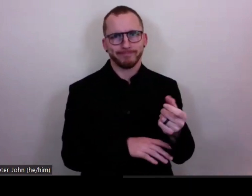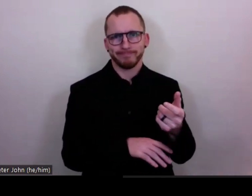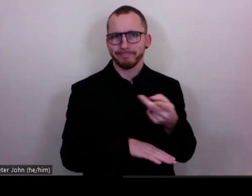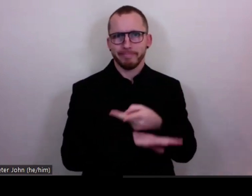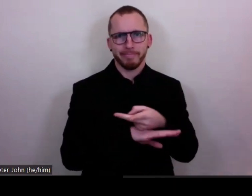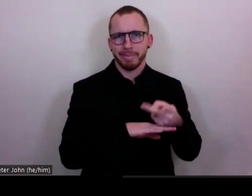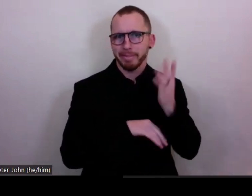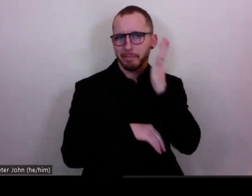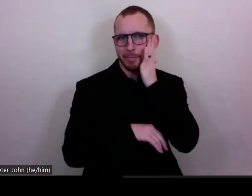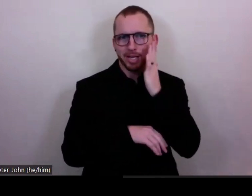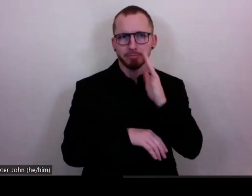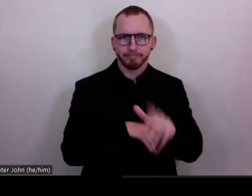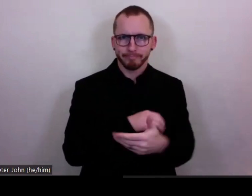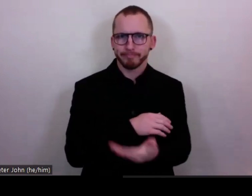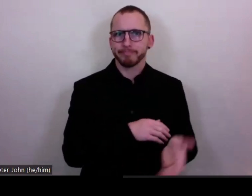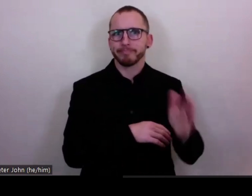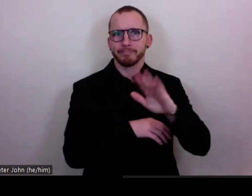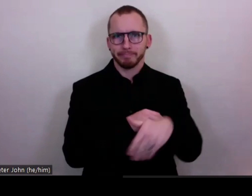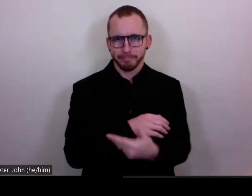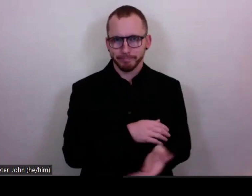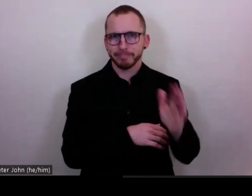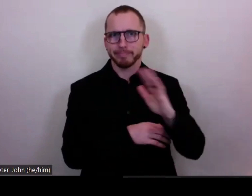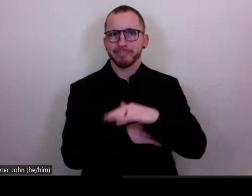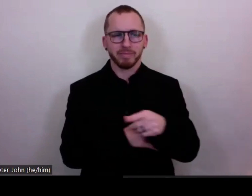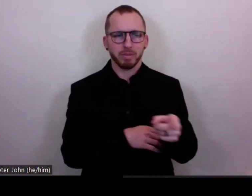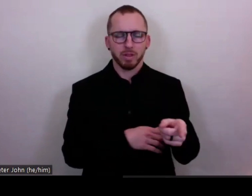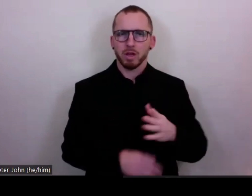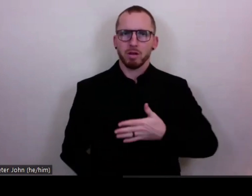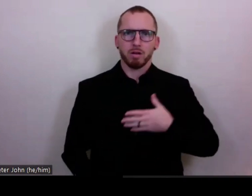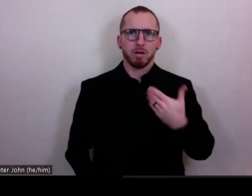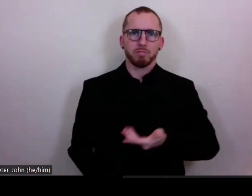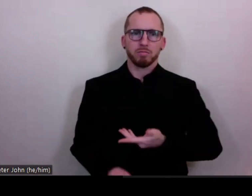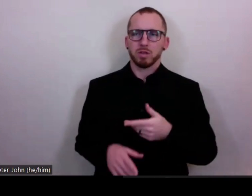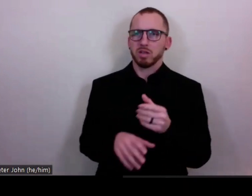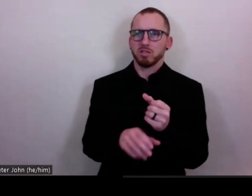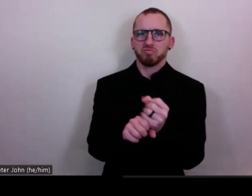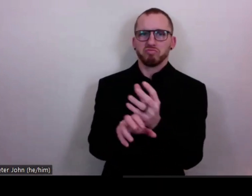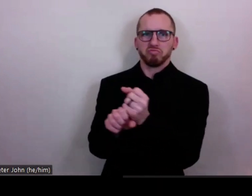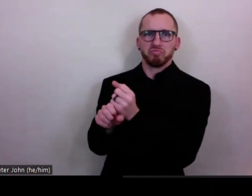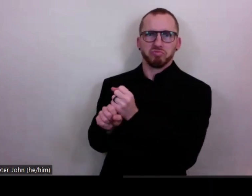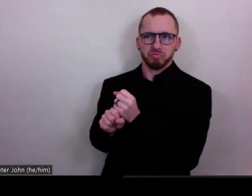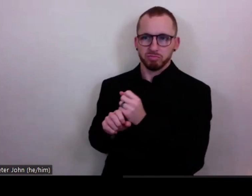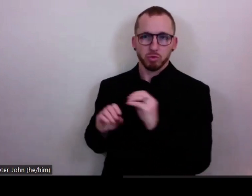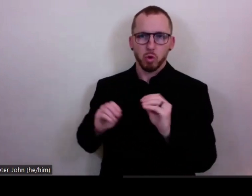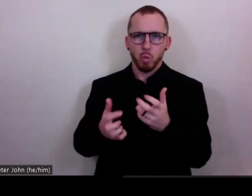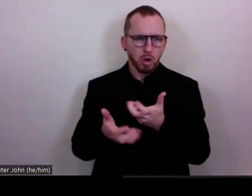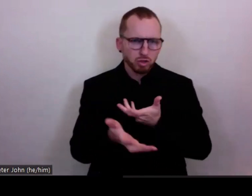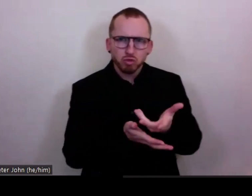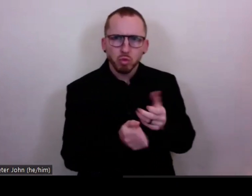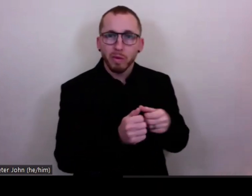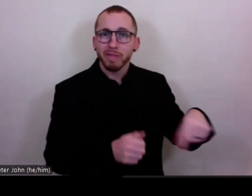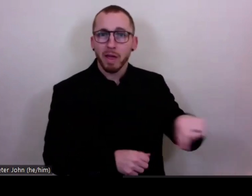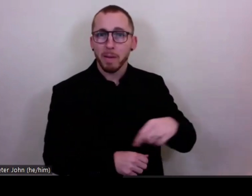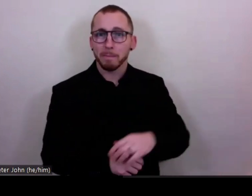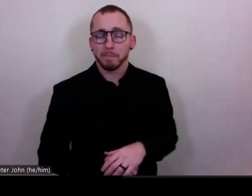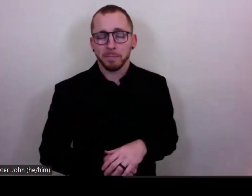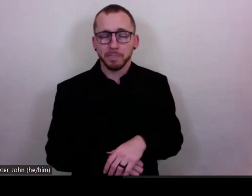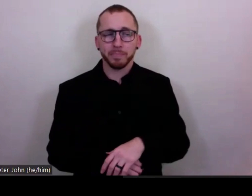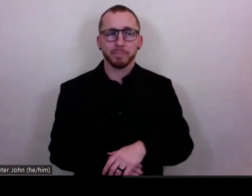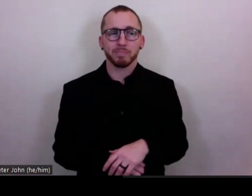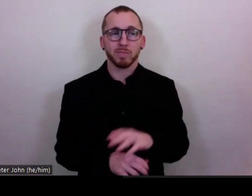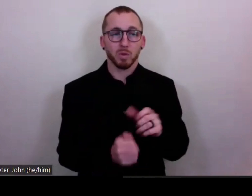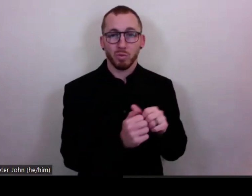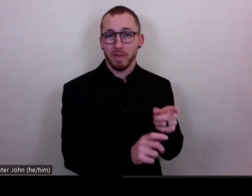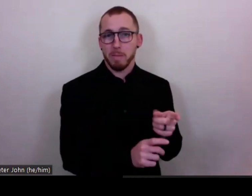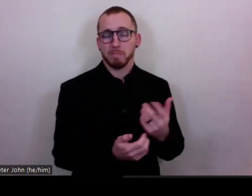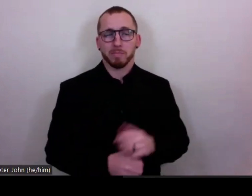They're angry and they take it out on everybody, and nobody wants to talk to them and nobody wants to interact with them. And all I ever